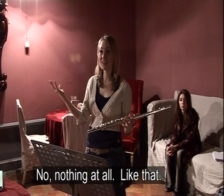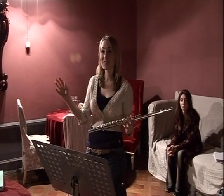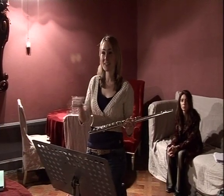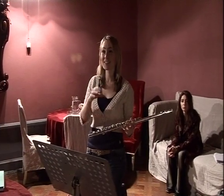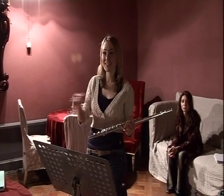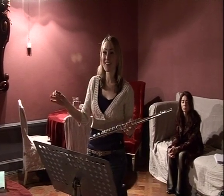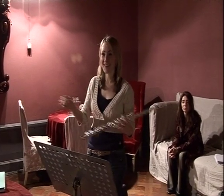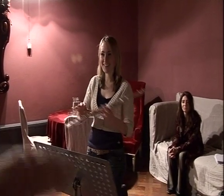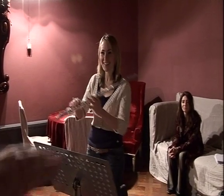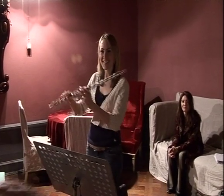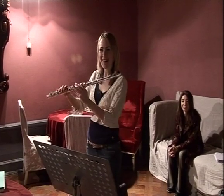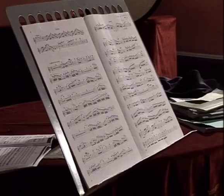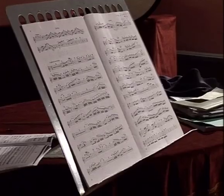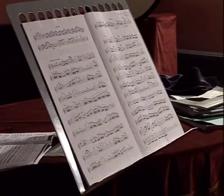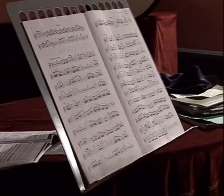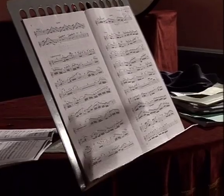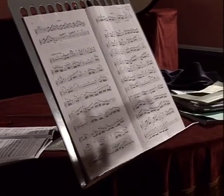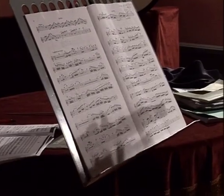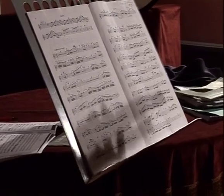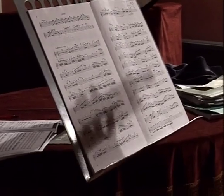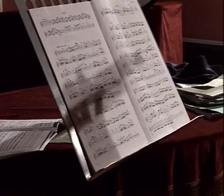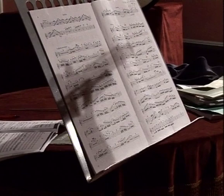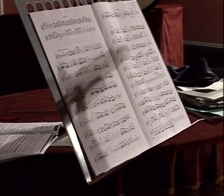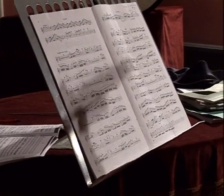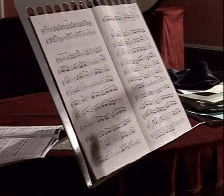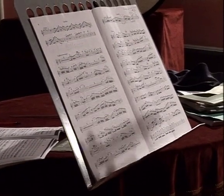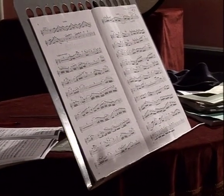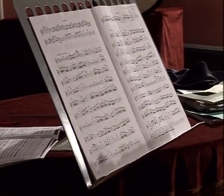all. Dude, let that. I don't remember.